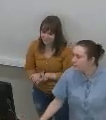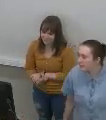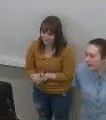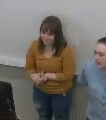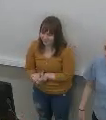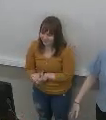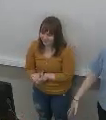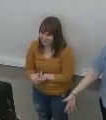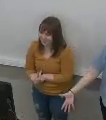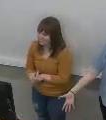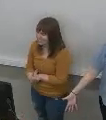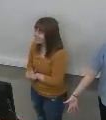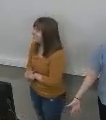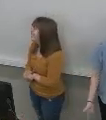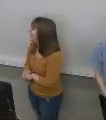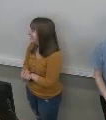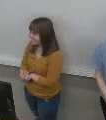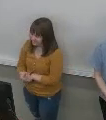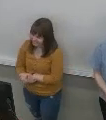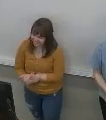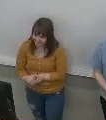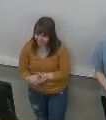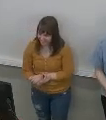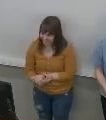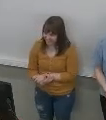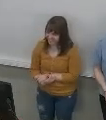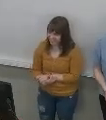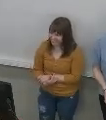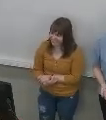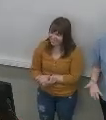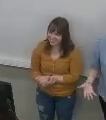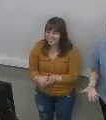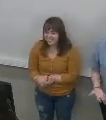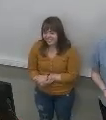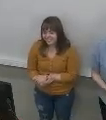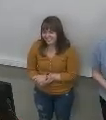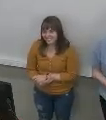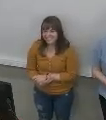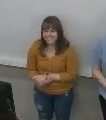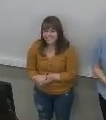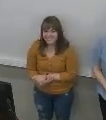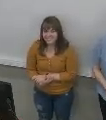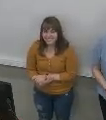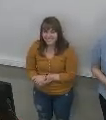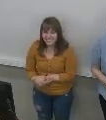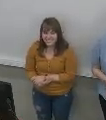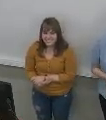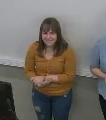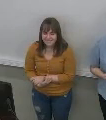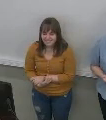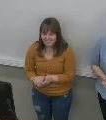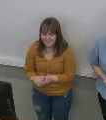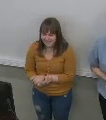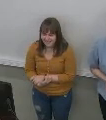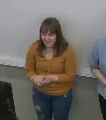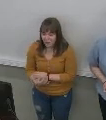And fly, the notorious fly of it. It wasn't necessarily that we were trying to get political with this, but